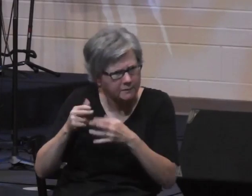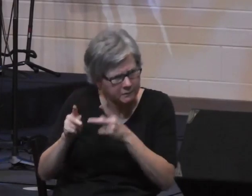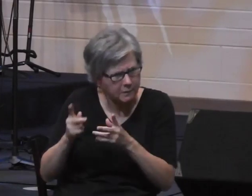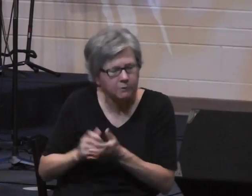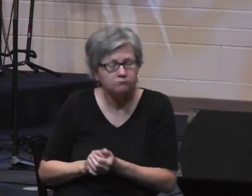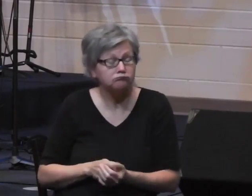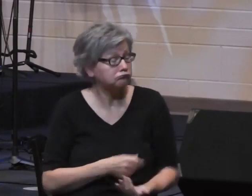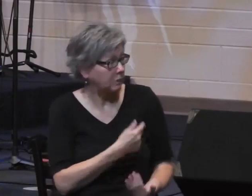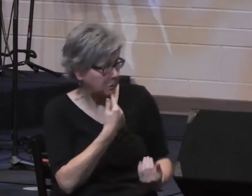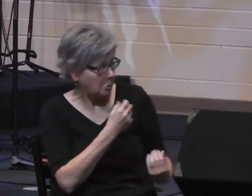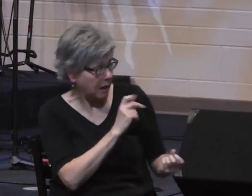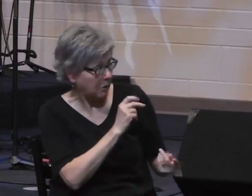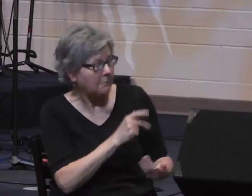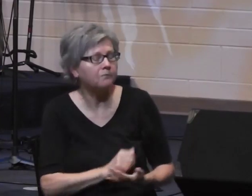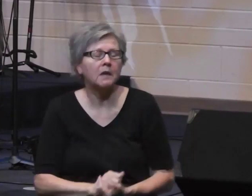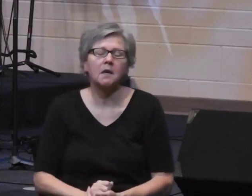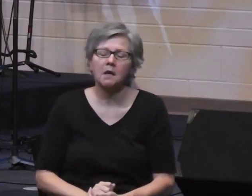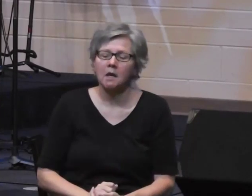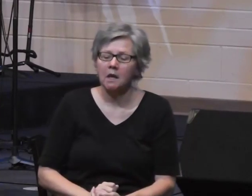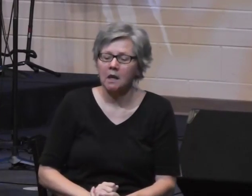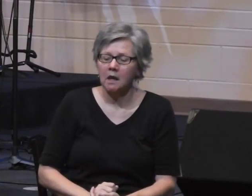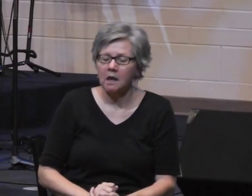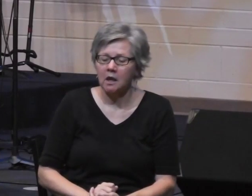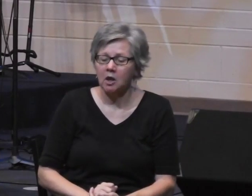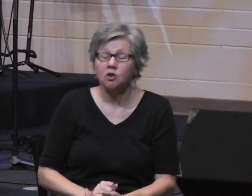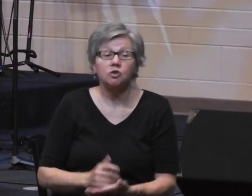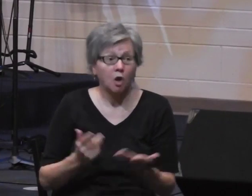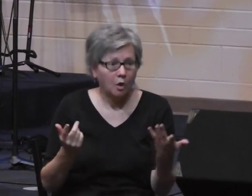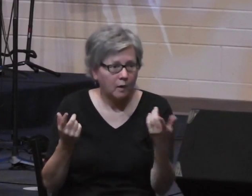Bakersfield. And the hospital says, of course, that's brilliant.